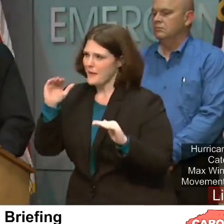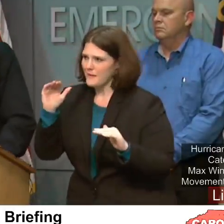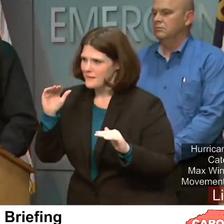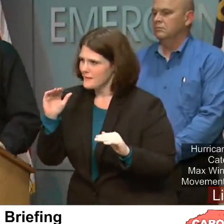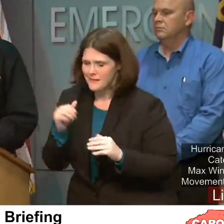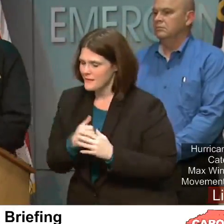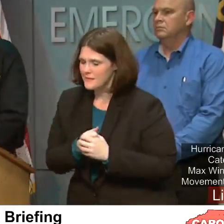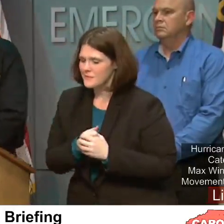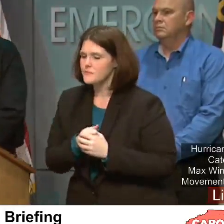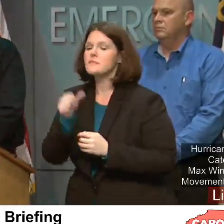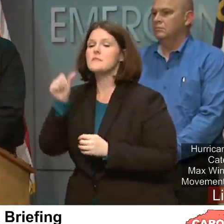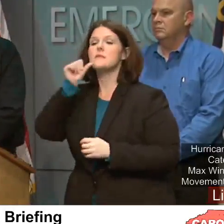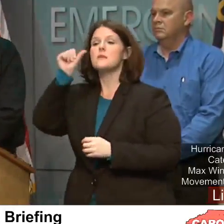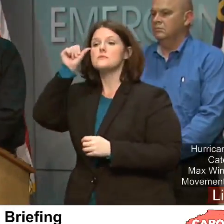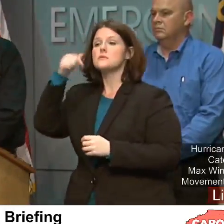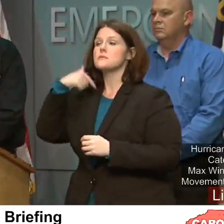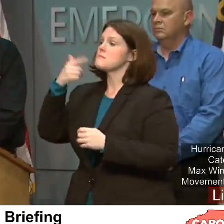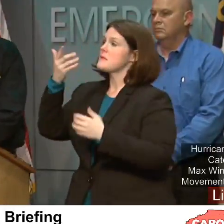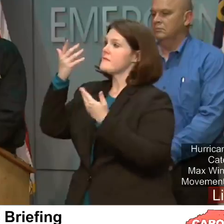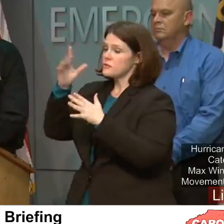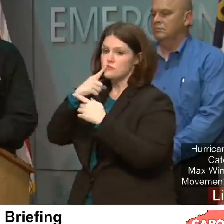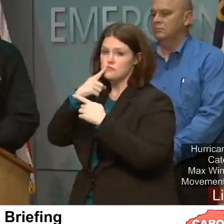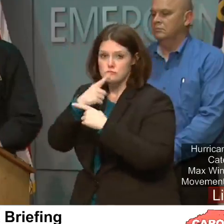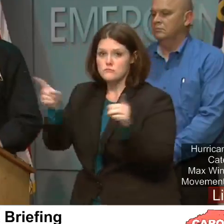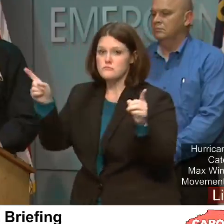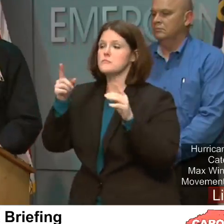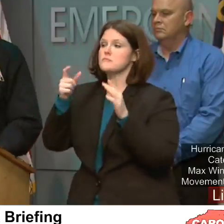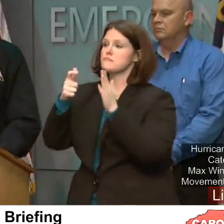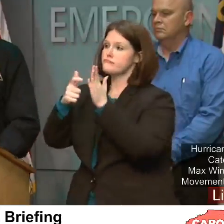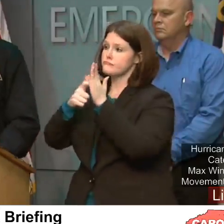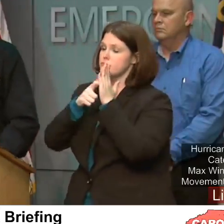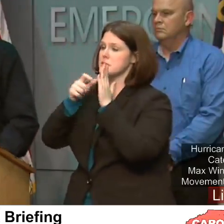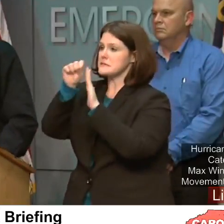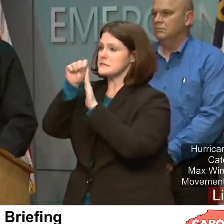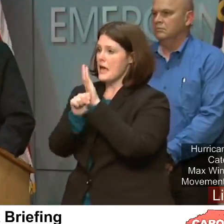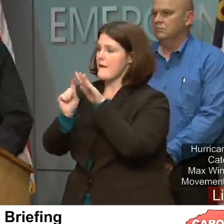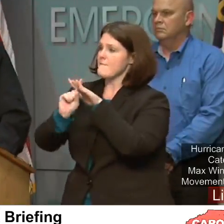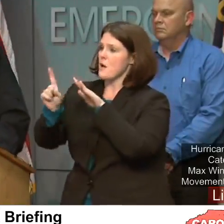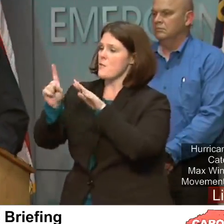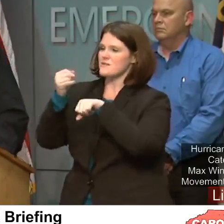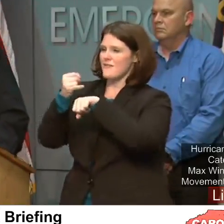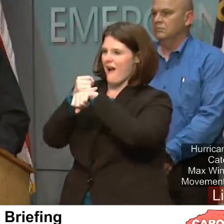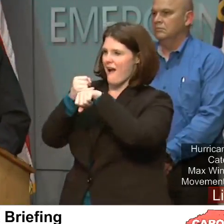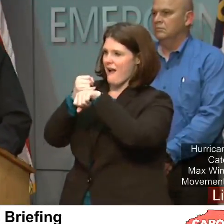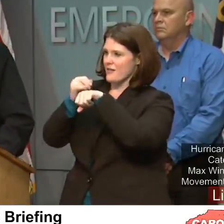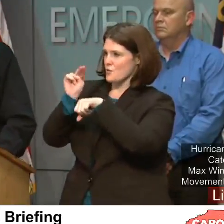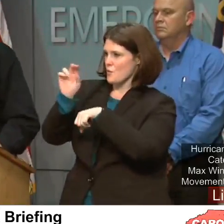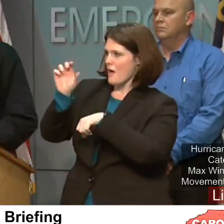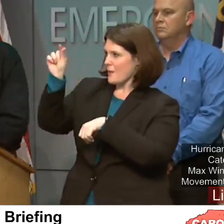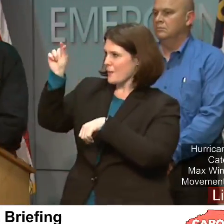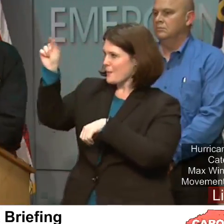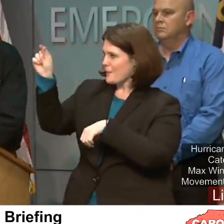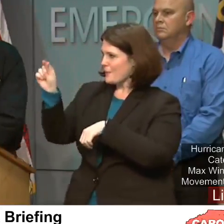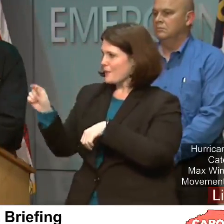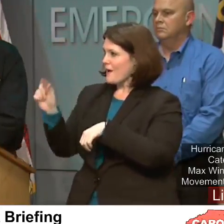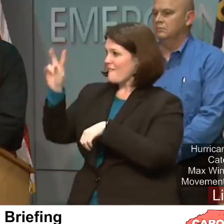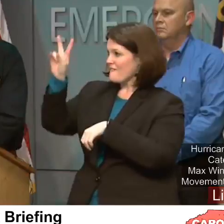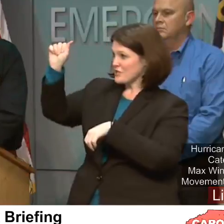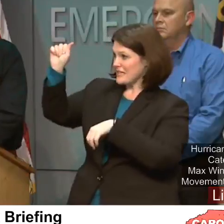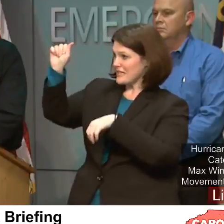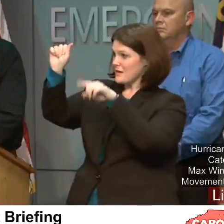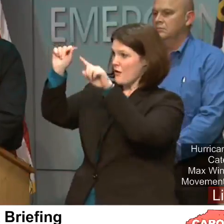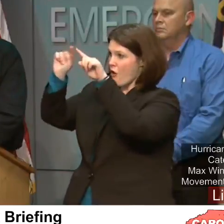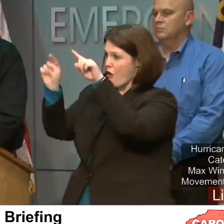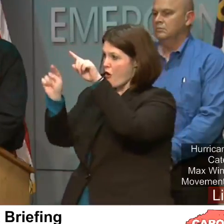Yesterday, I ordered a state evacuation of North Carolina's barrier islands, from the Virginia line to the